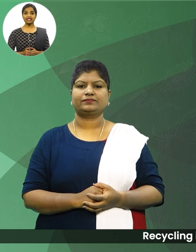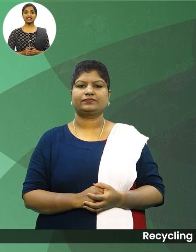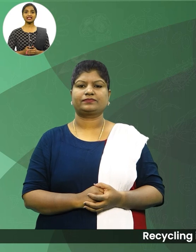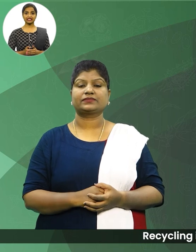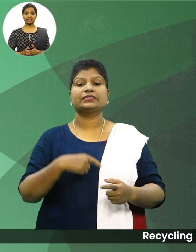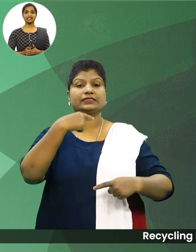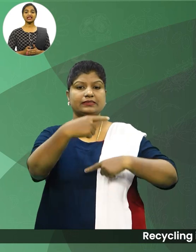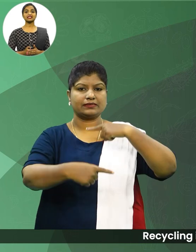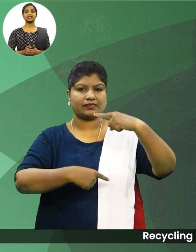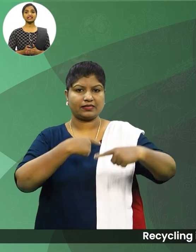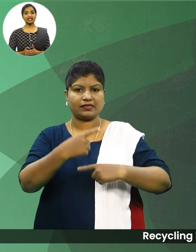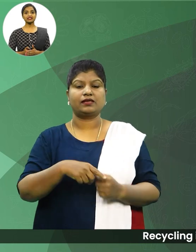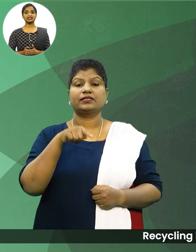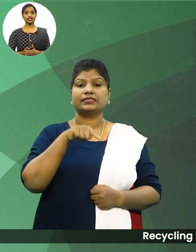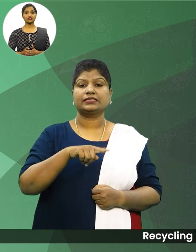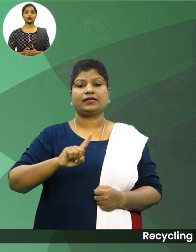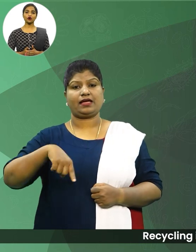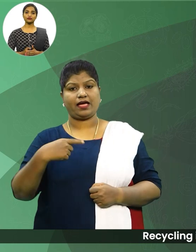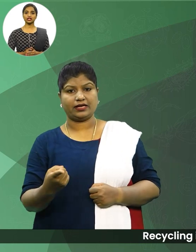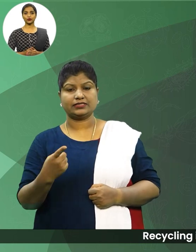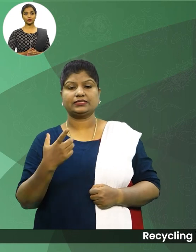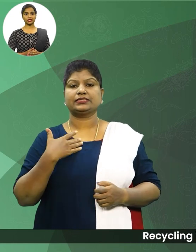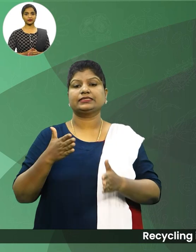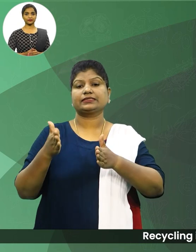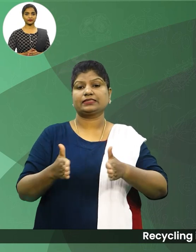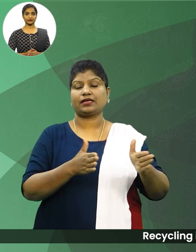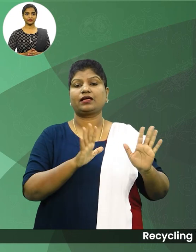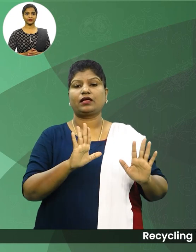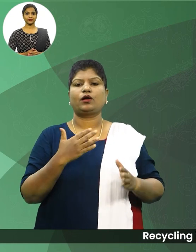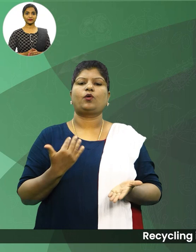Recycling is the next stage of reuse.